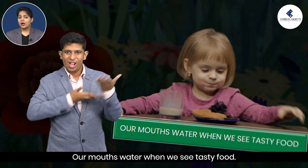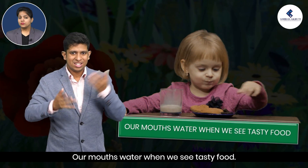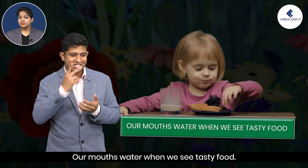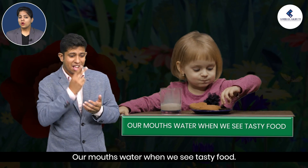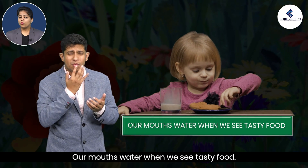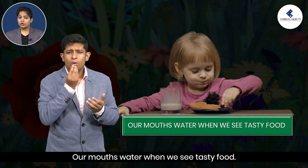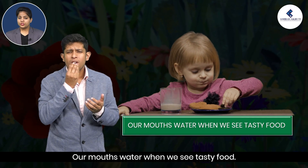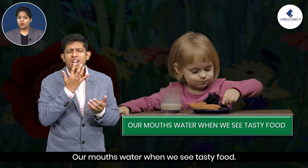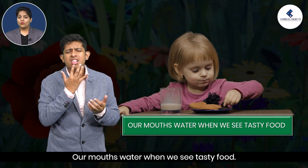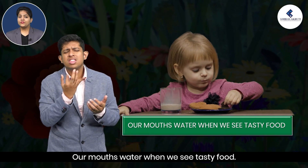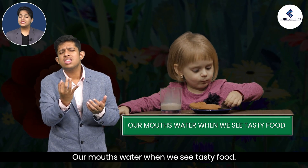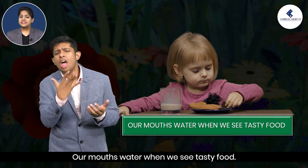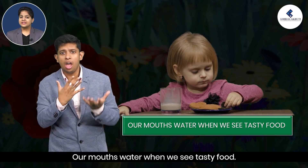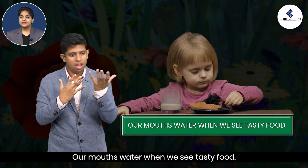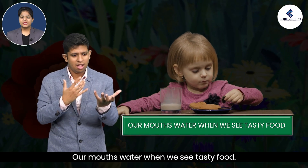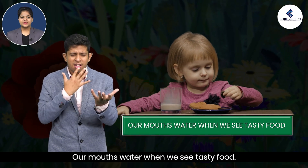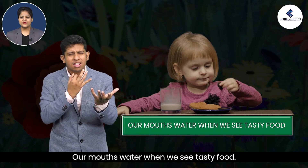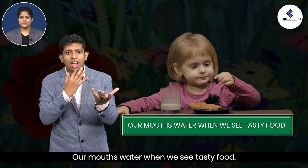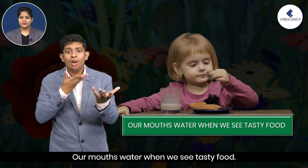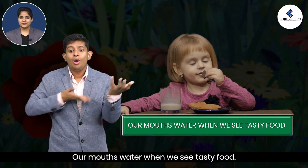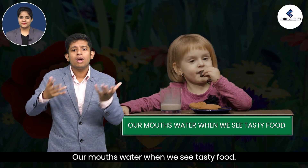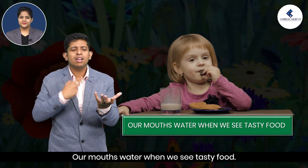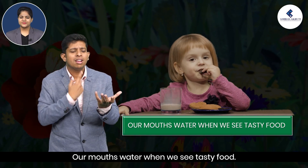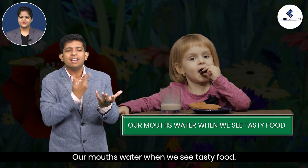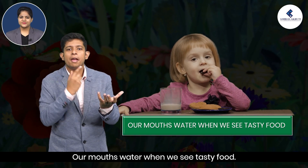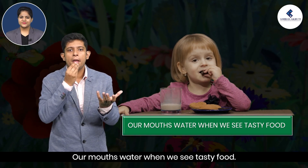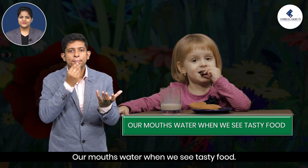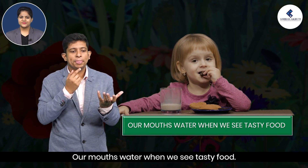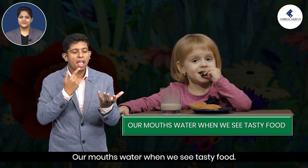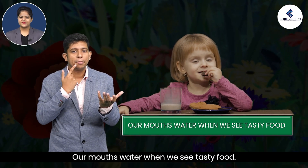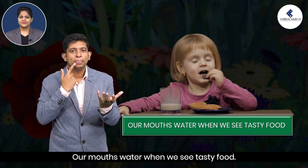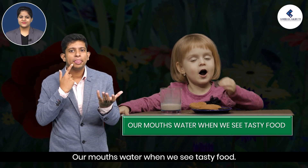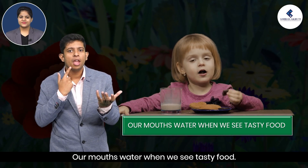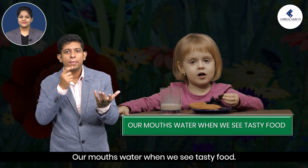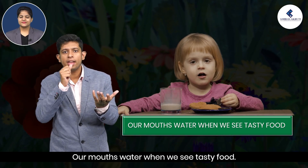Our mouths water when we see tasty food.